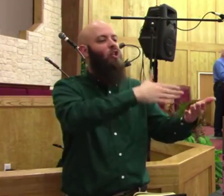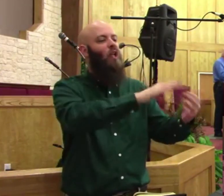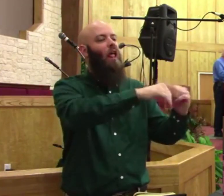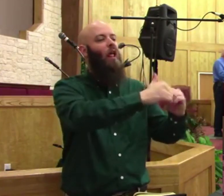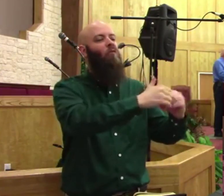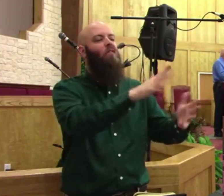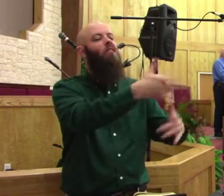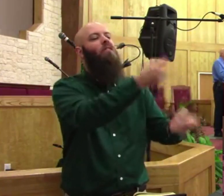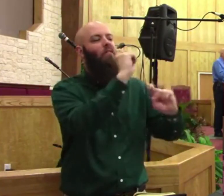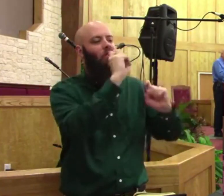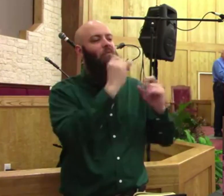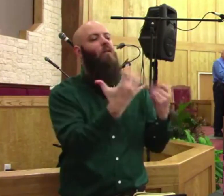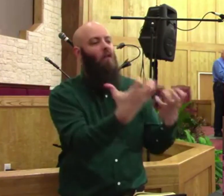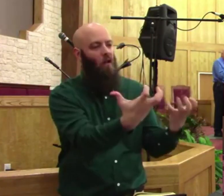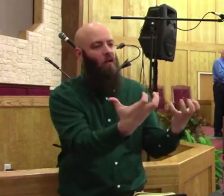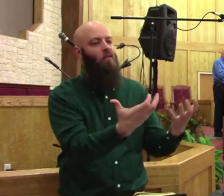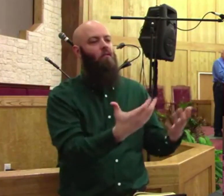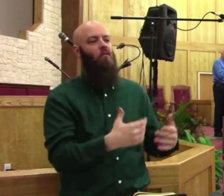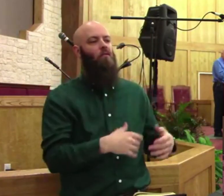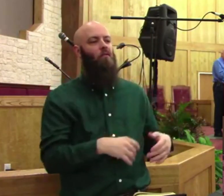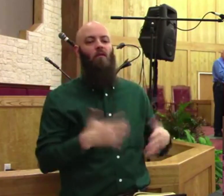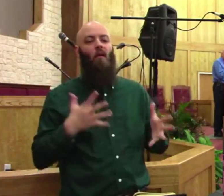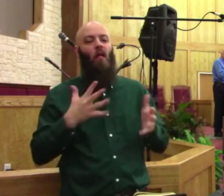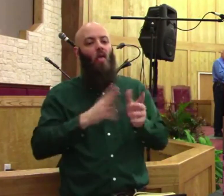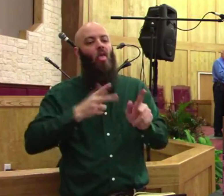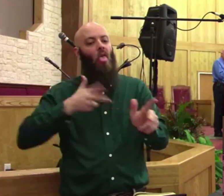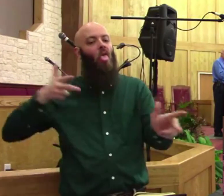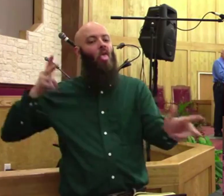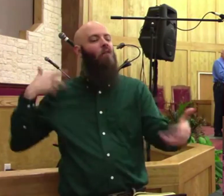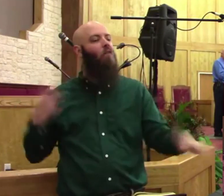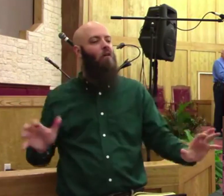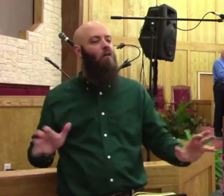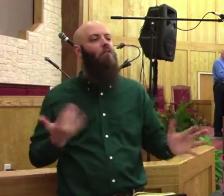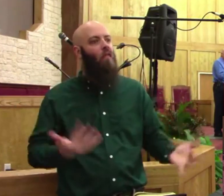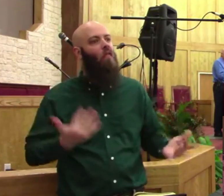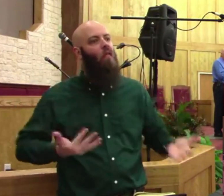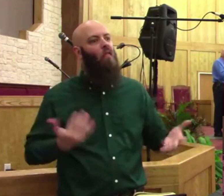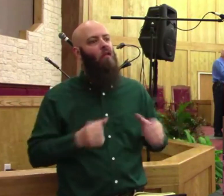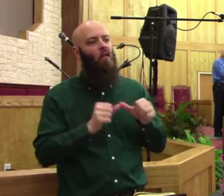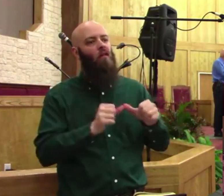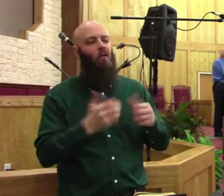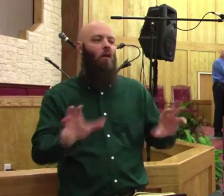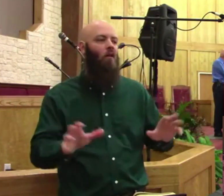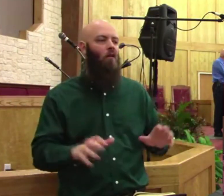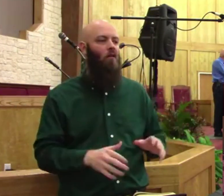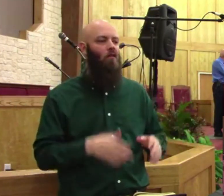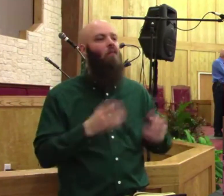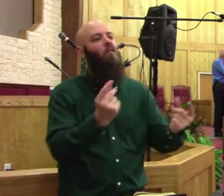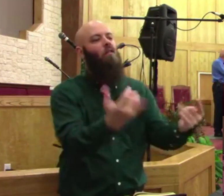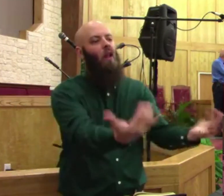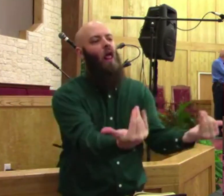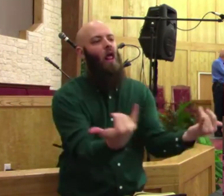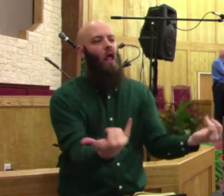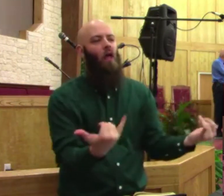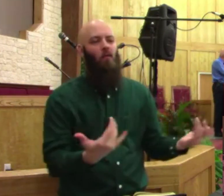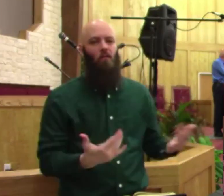And I want it, and I don't want to have to wait in line very long. Well, Belshazzar wants the solution,